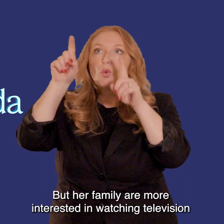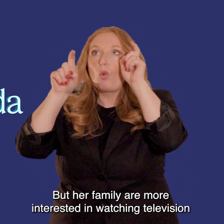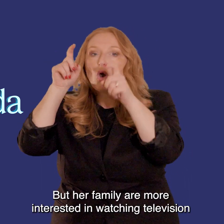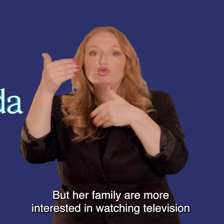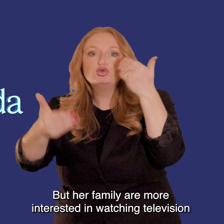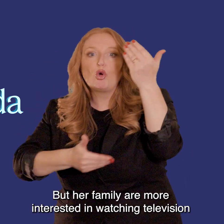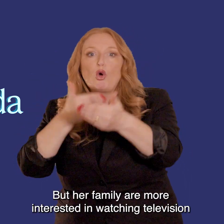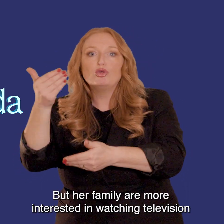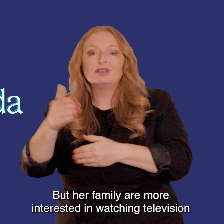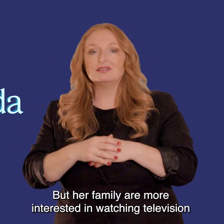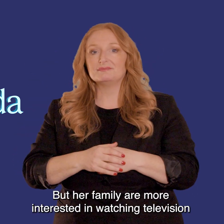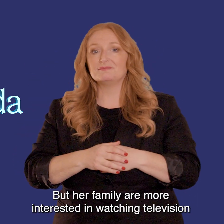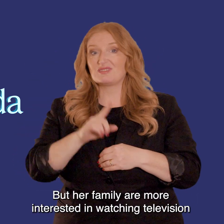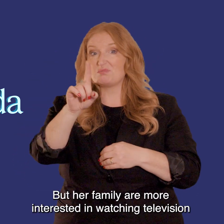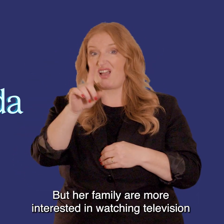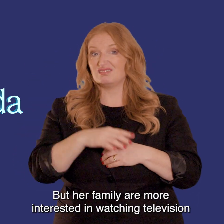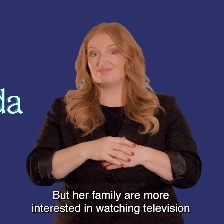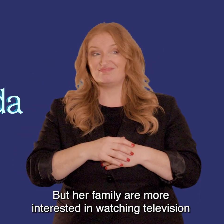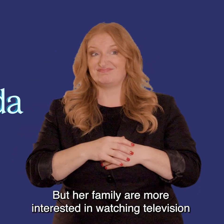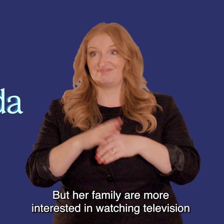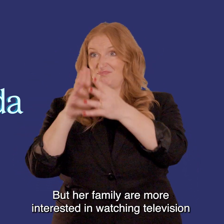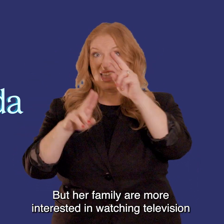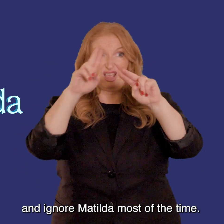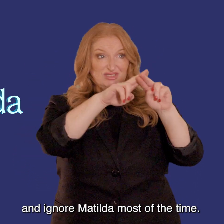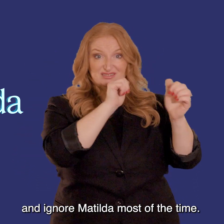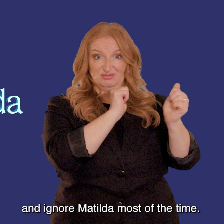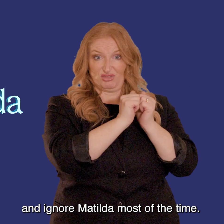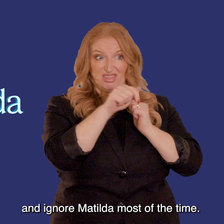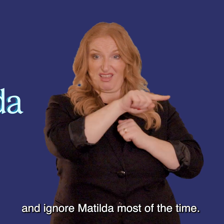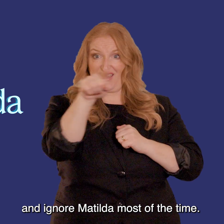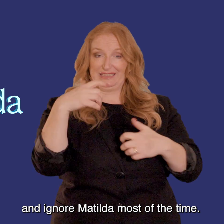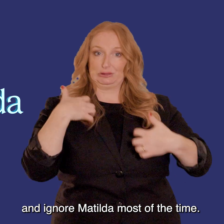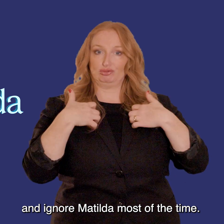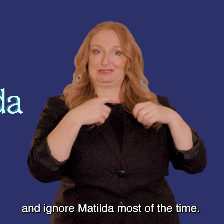her family are more interested in watching television and ignore Matilda most of the time.